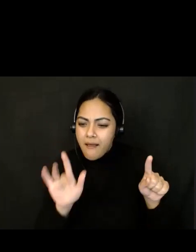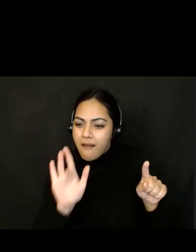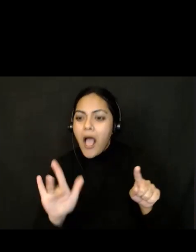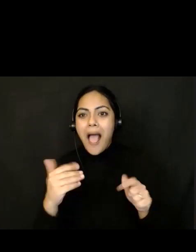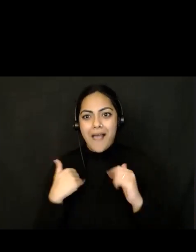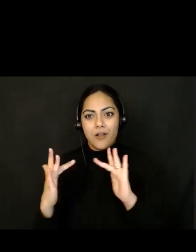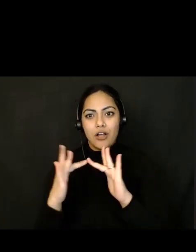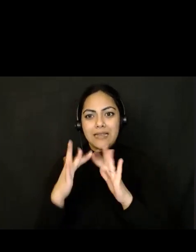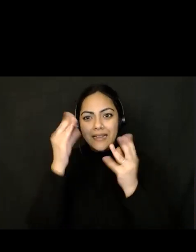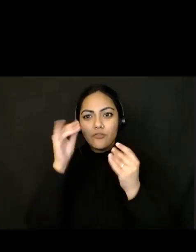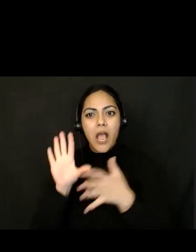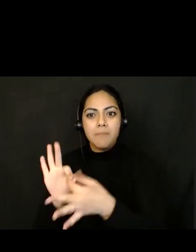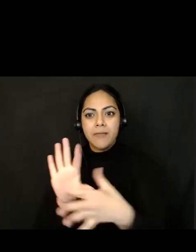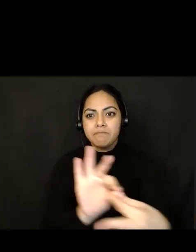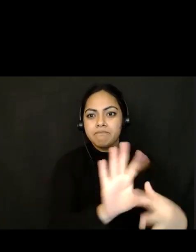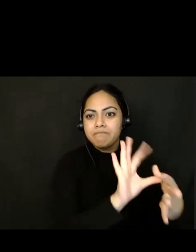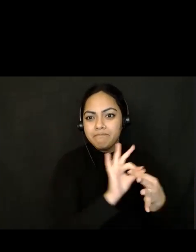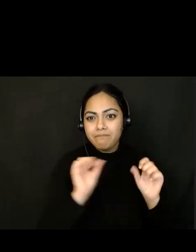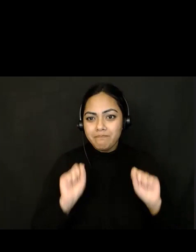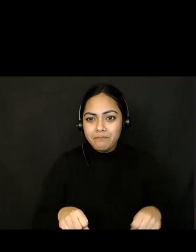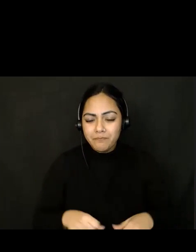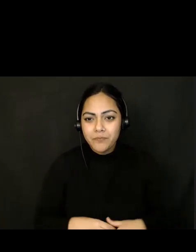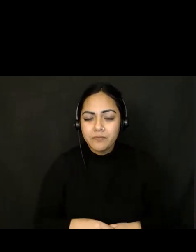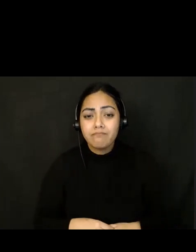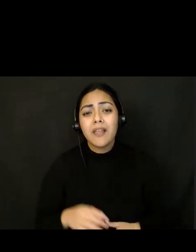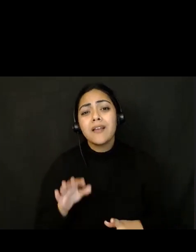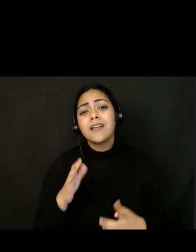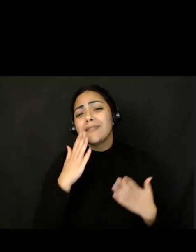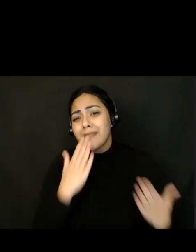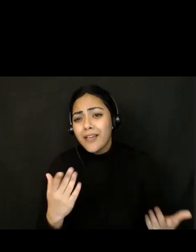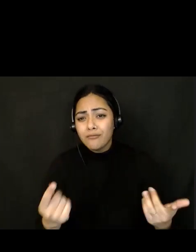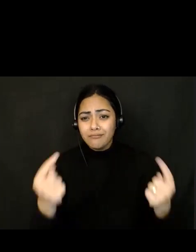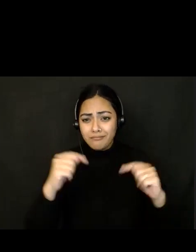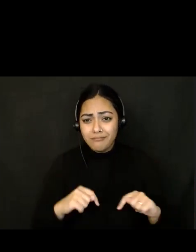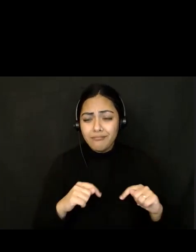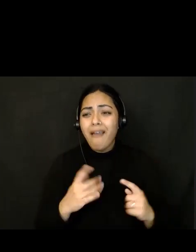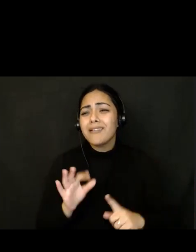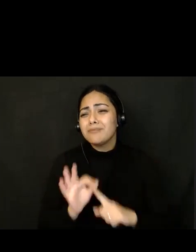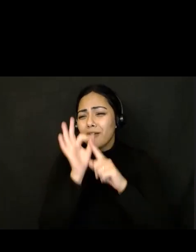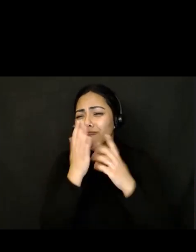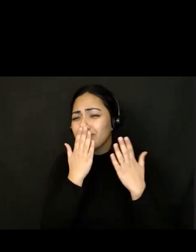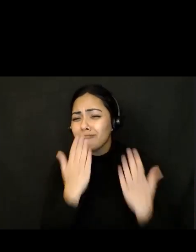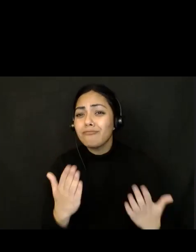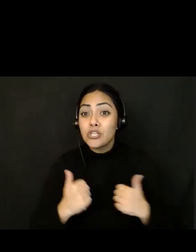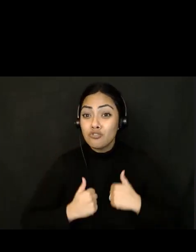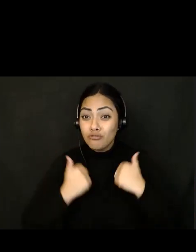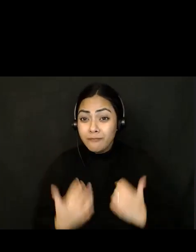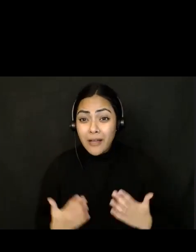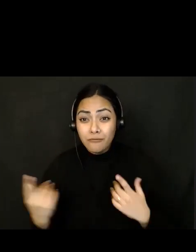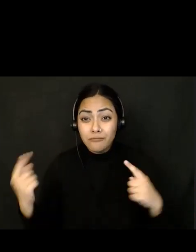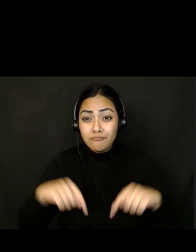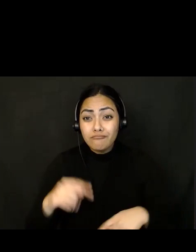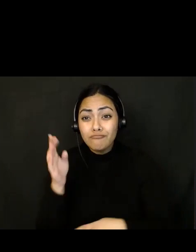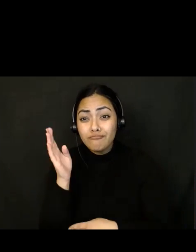sharing this special event today. And a special thank you all our speakers and survivors who share insights